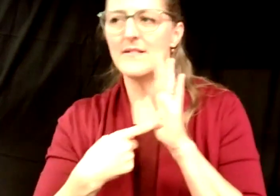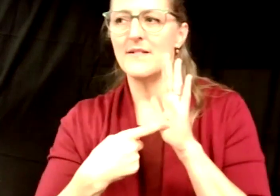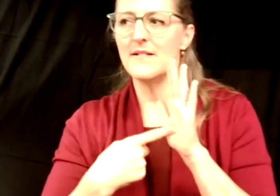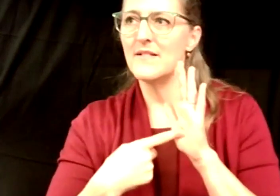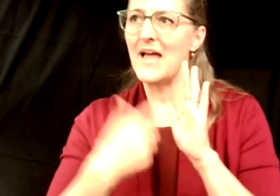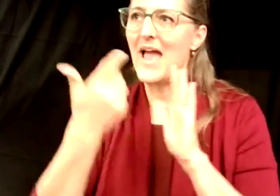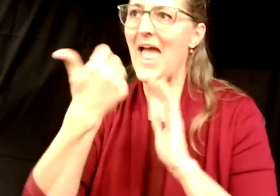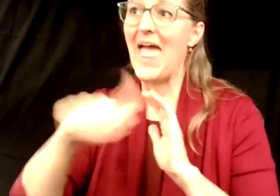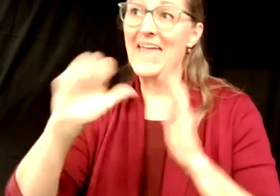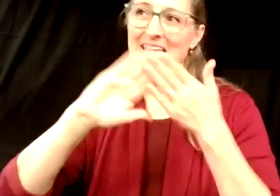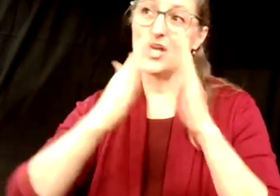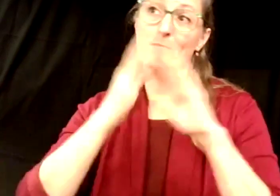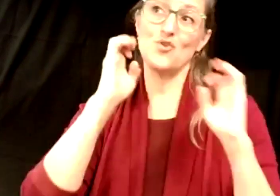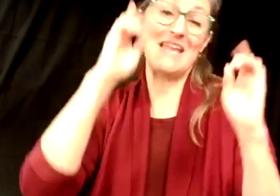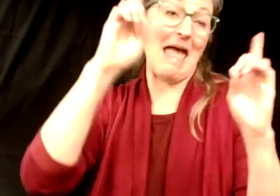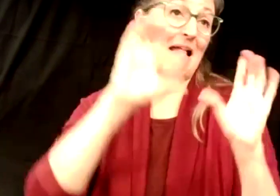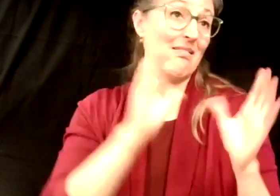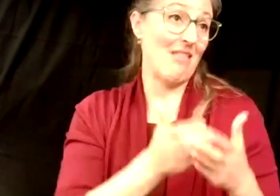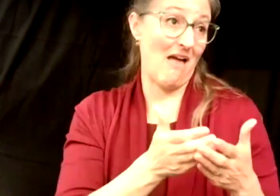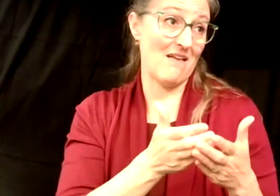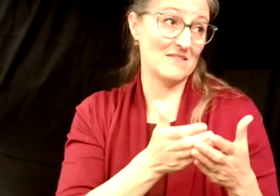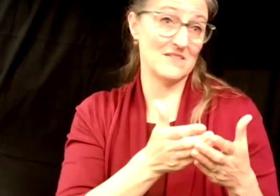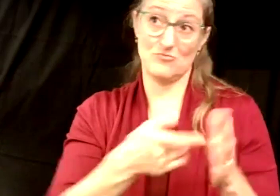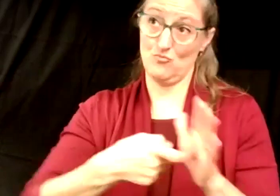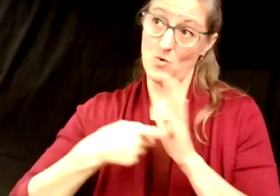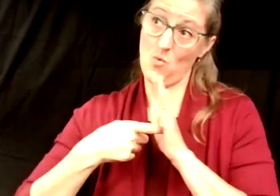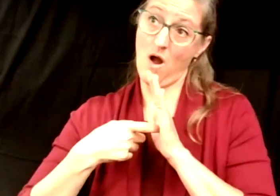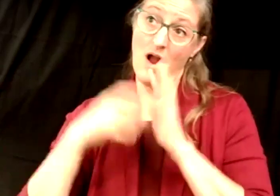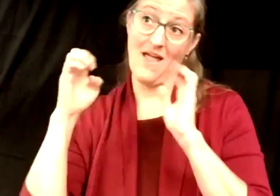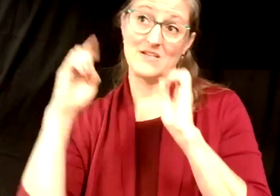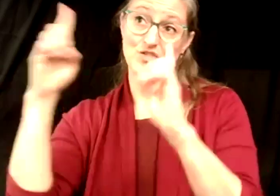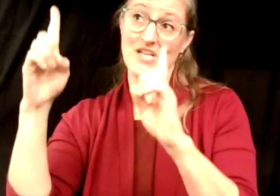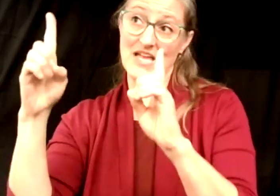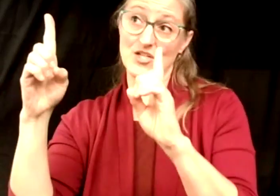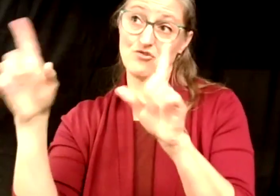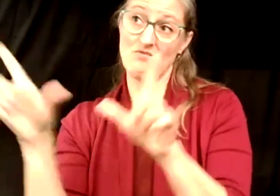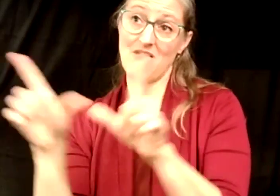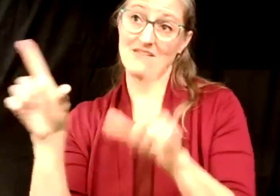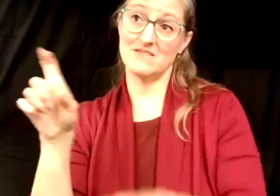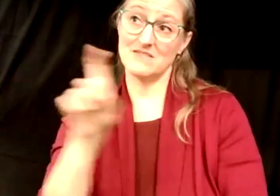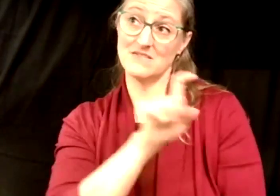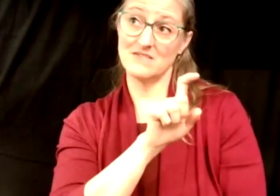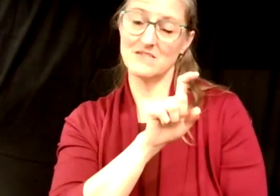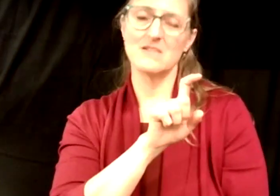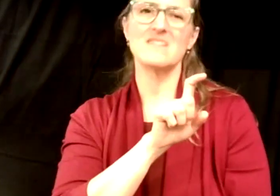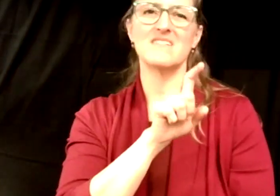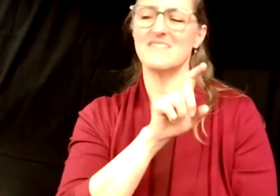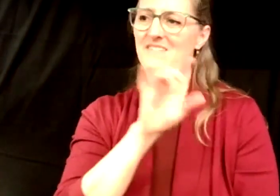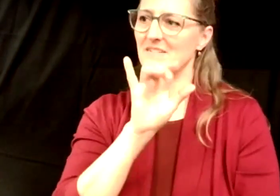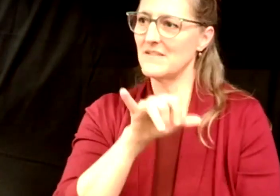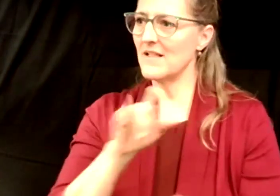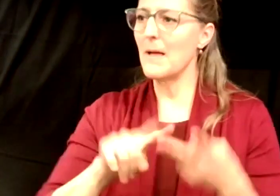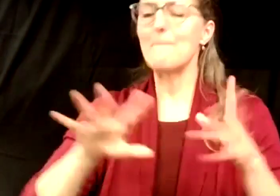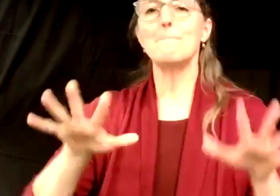any community ed classes, would that require an educational license? Things like massage